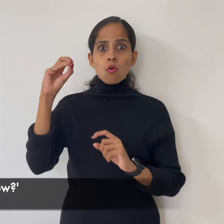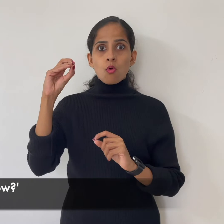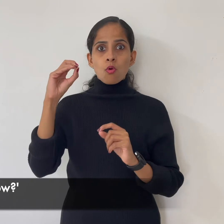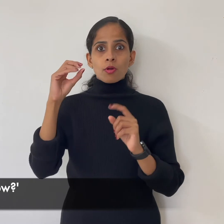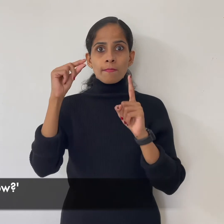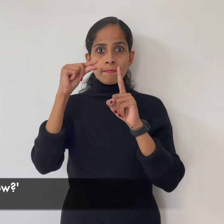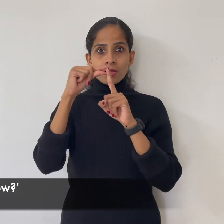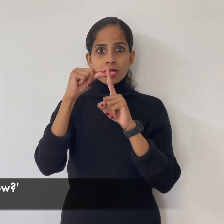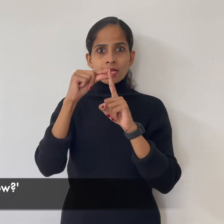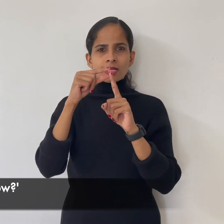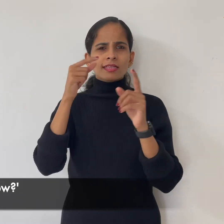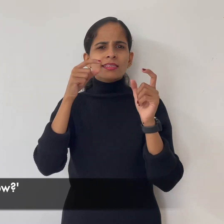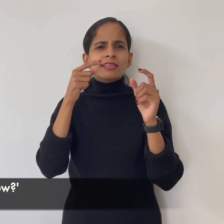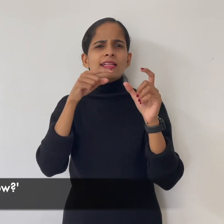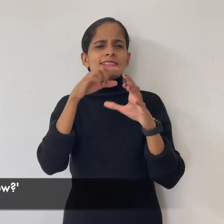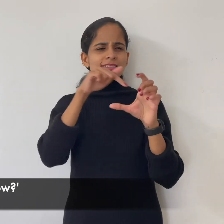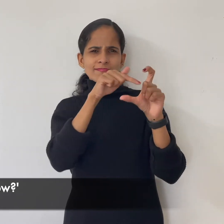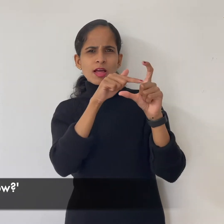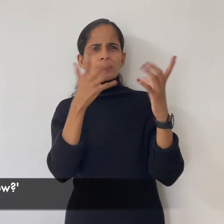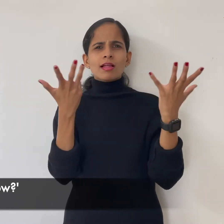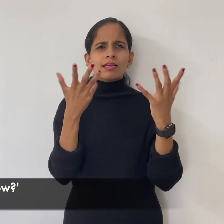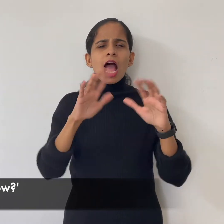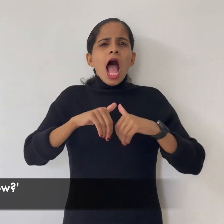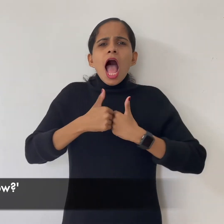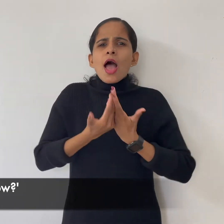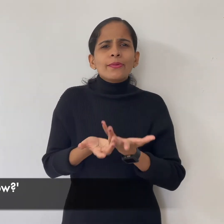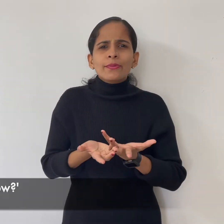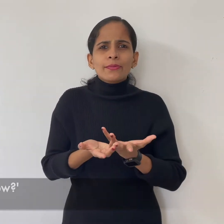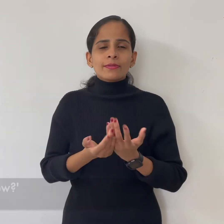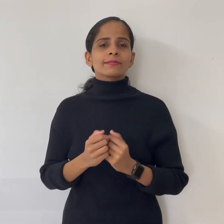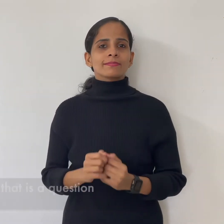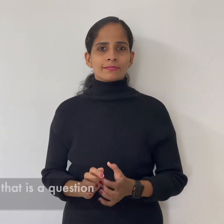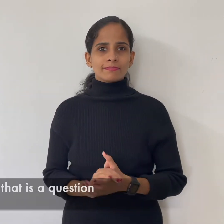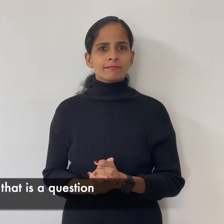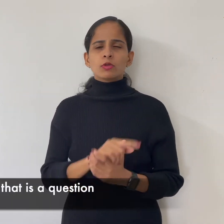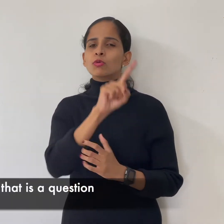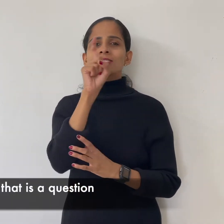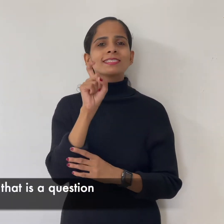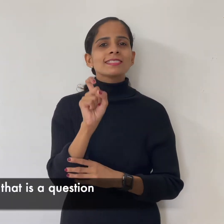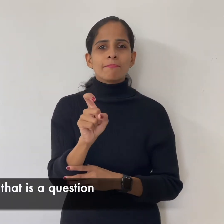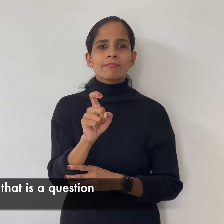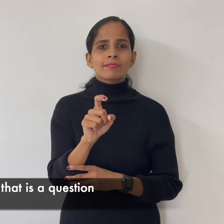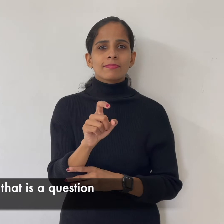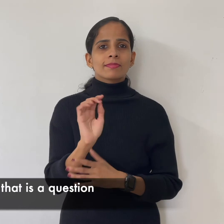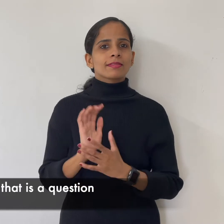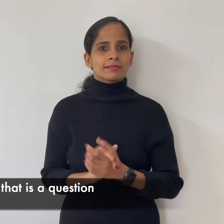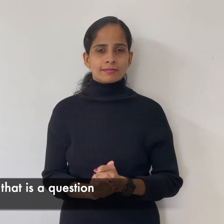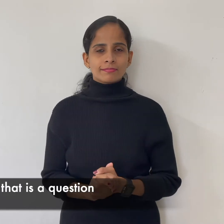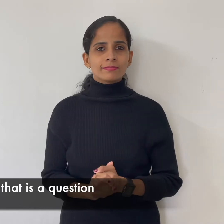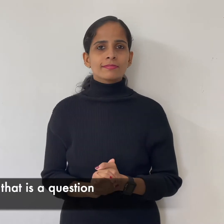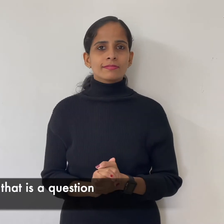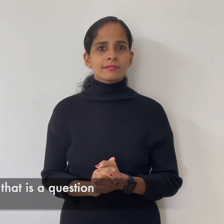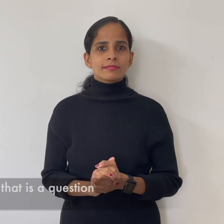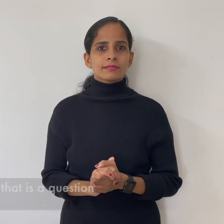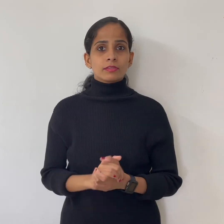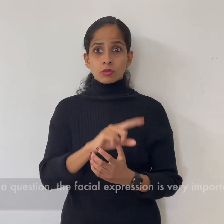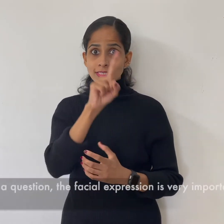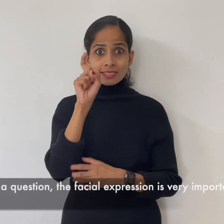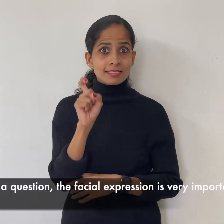L-A-P-T-O-P, laptop. Sign how is how you ask. So that's a question. When you're asking